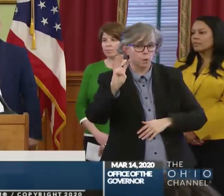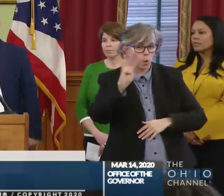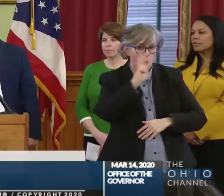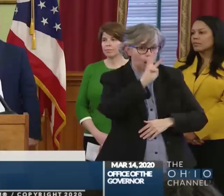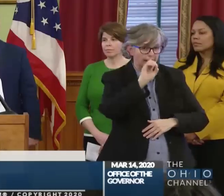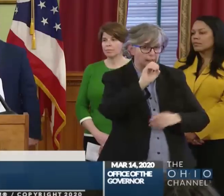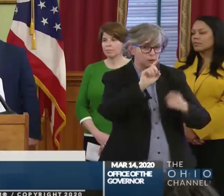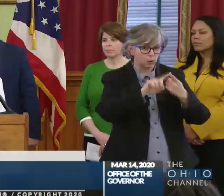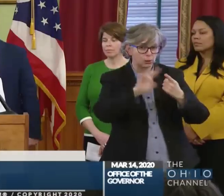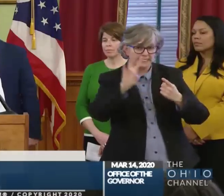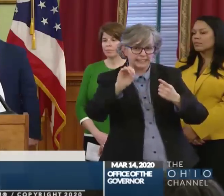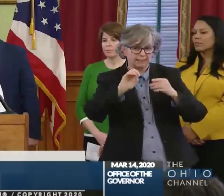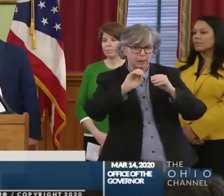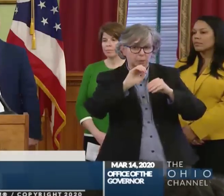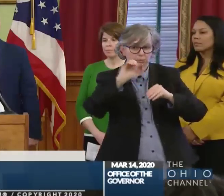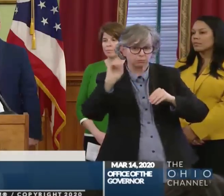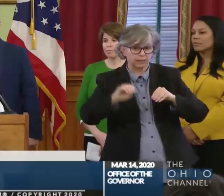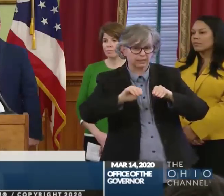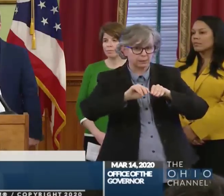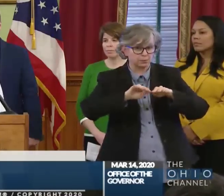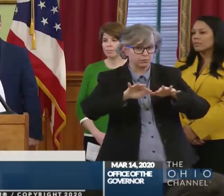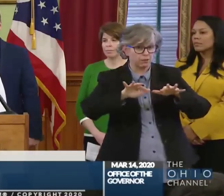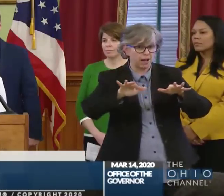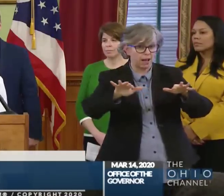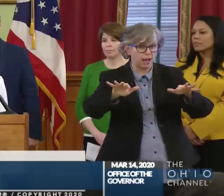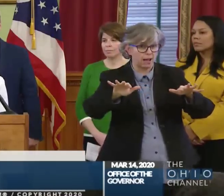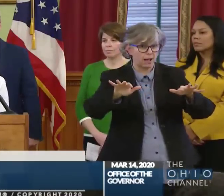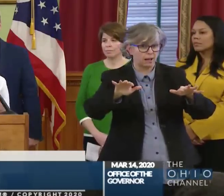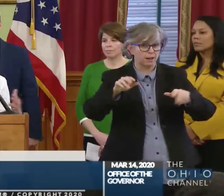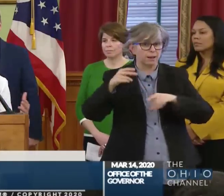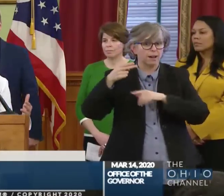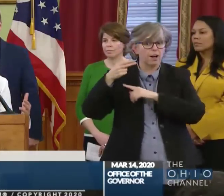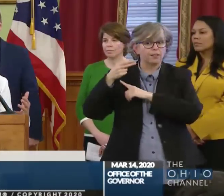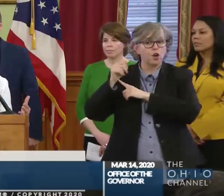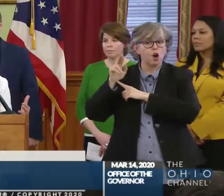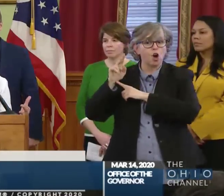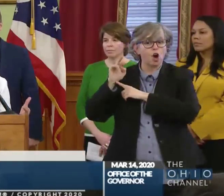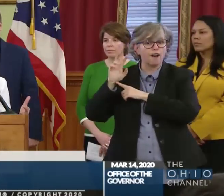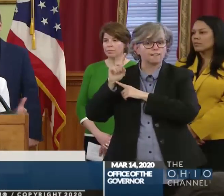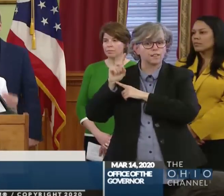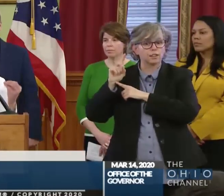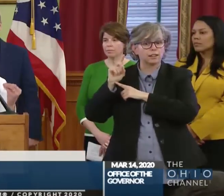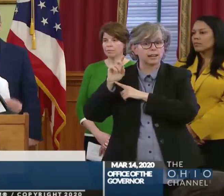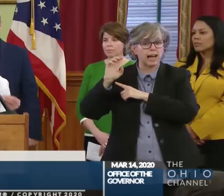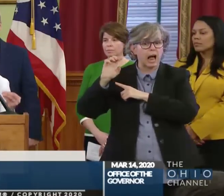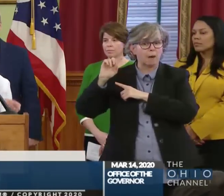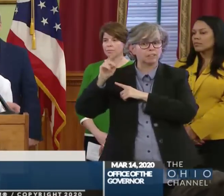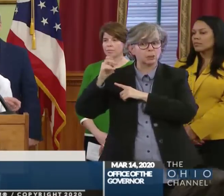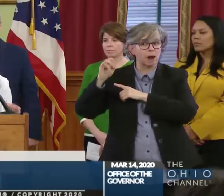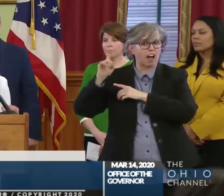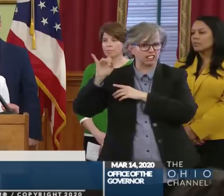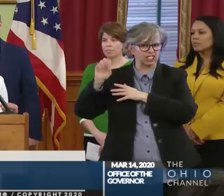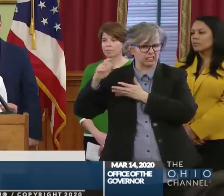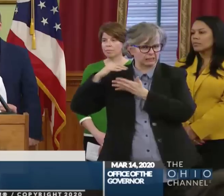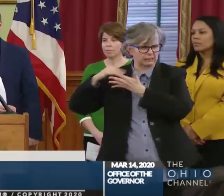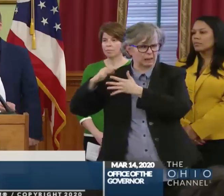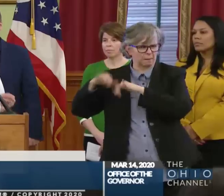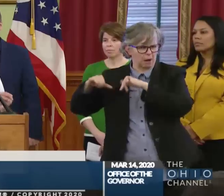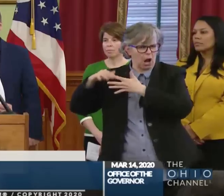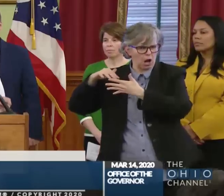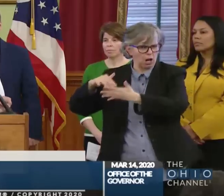Harvard epidemiologist, Dr. Lipsitch, that this is going to spread everywhere. One of the toughest things about